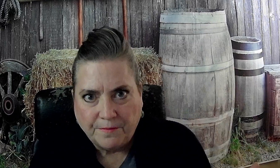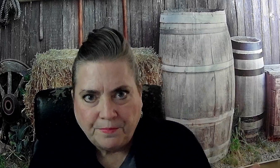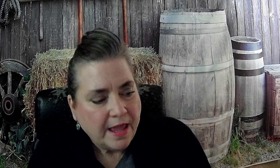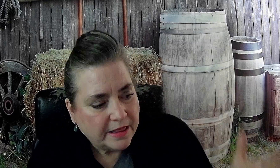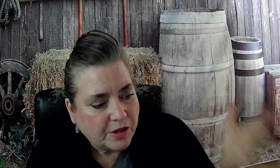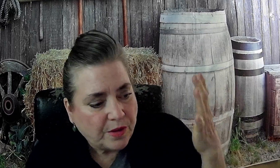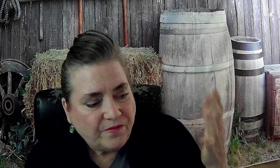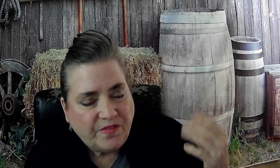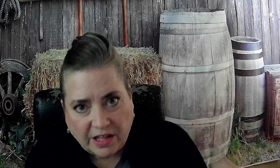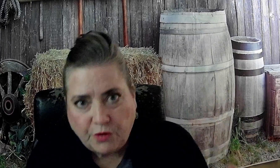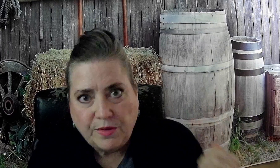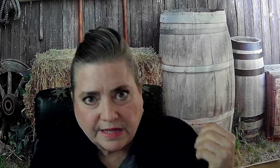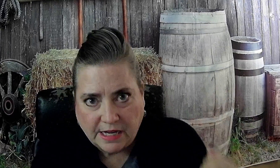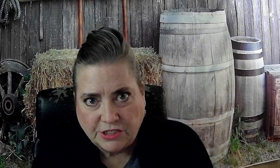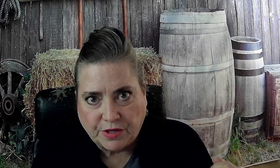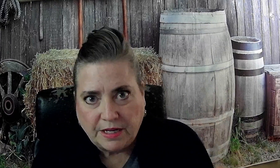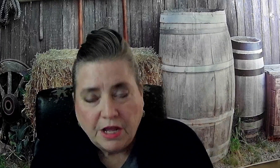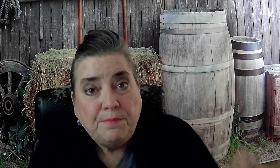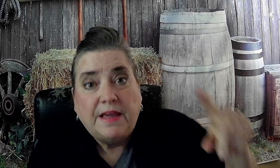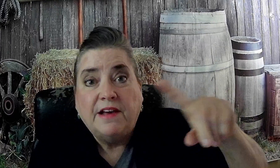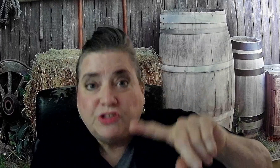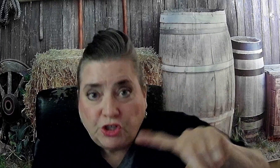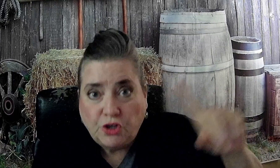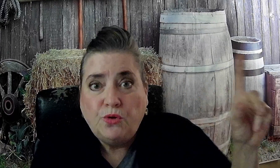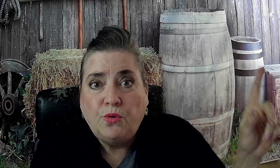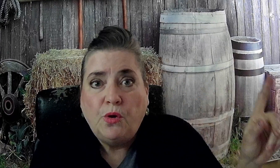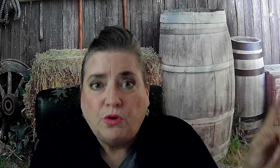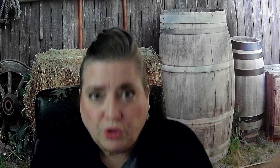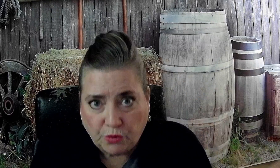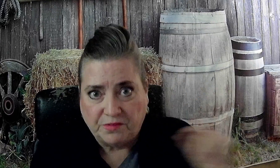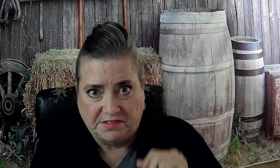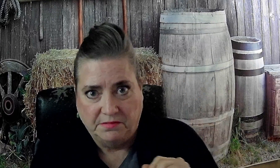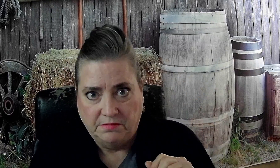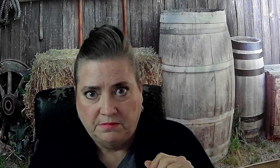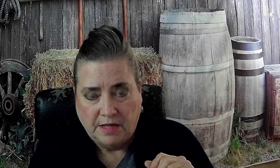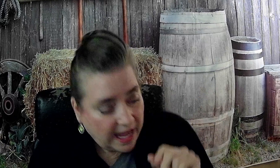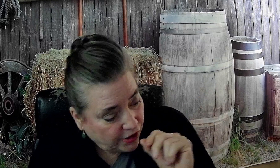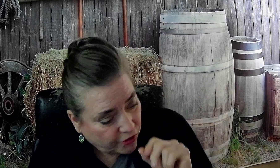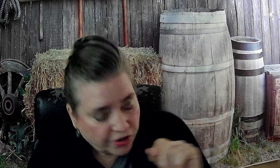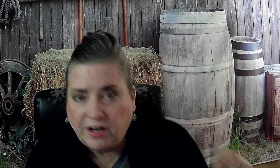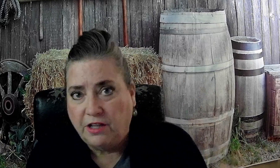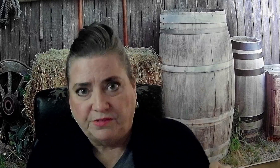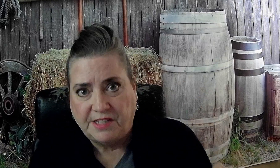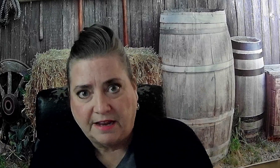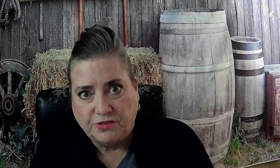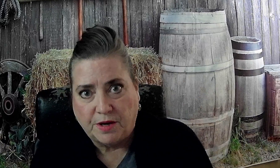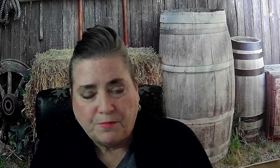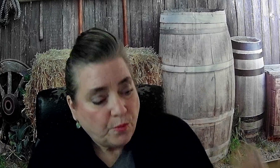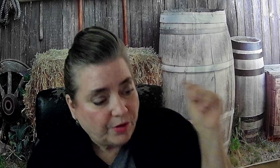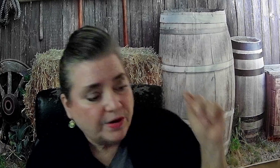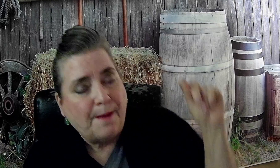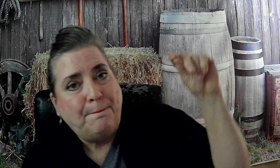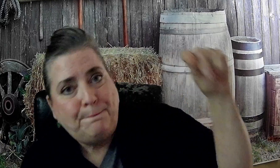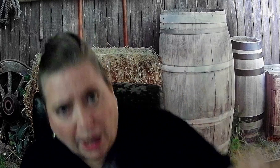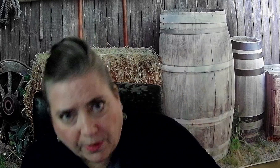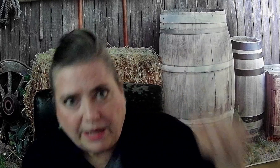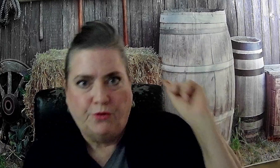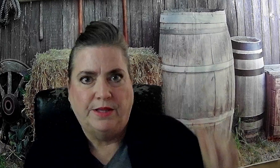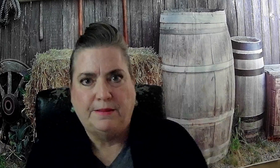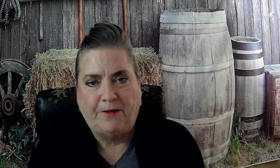and that we value as a country, because you lose. And you're going to lose, Donald Trump. We are going to bury you at the ballot